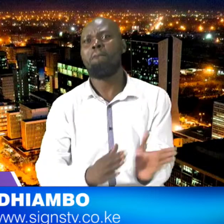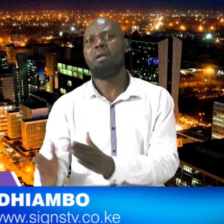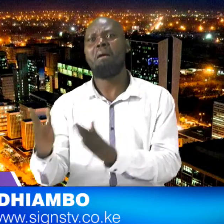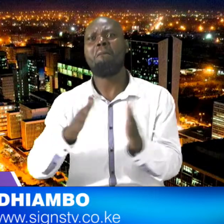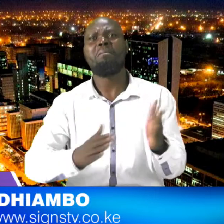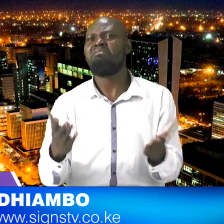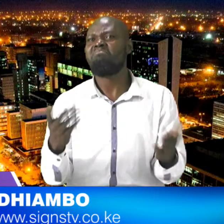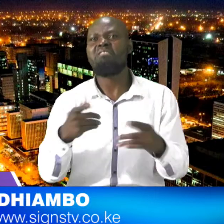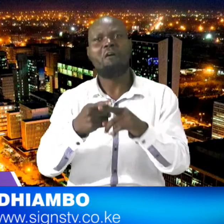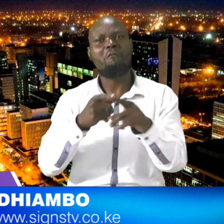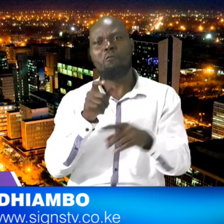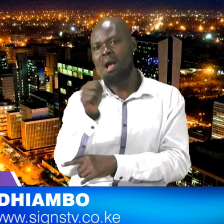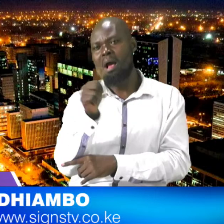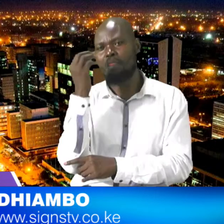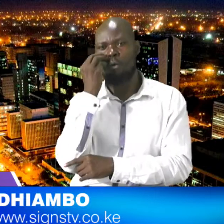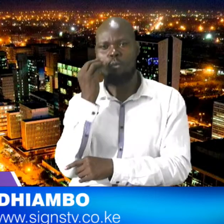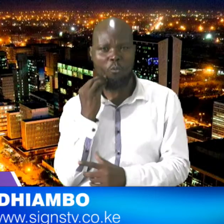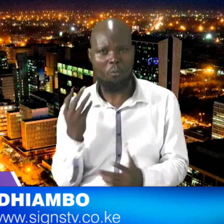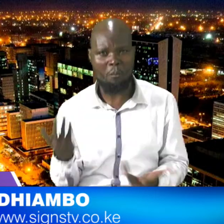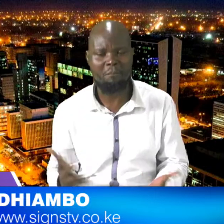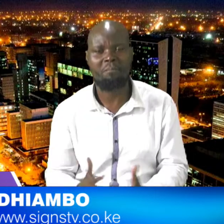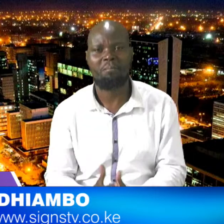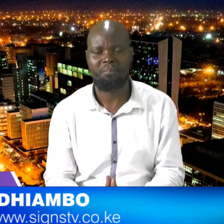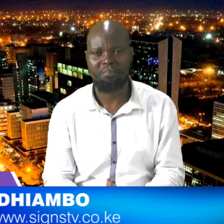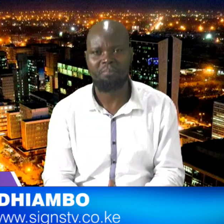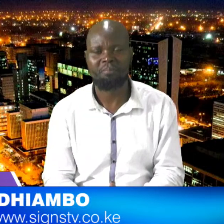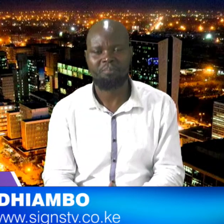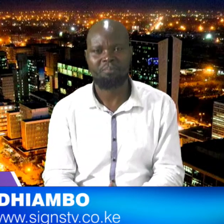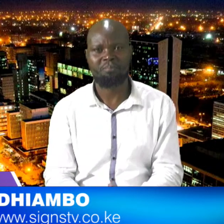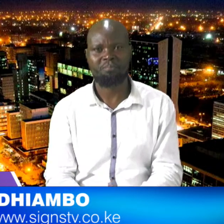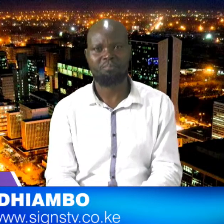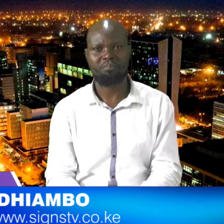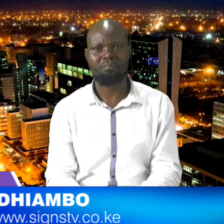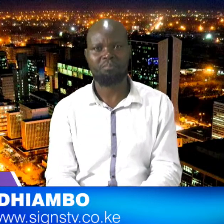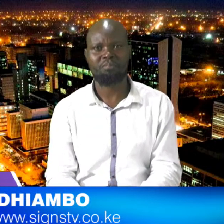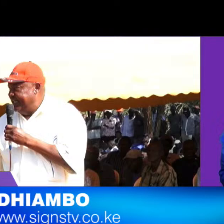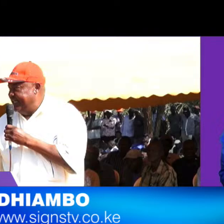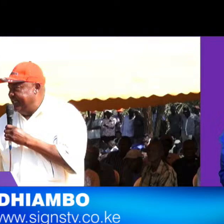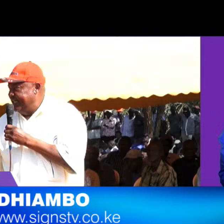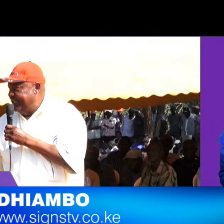that there were no plans to evict them from their homes.